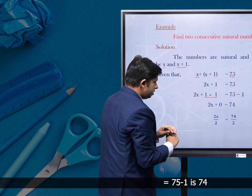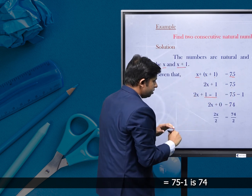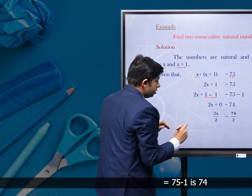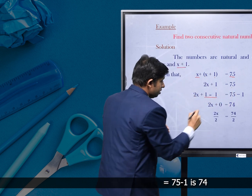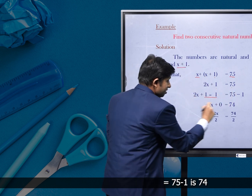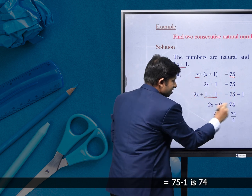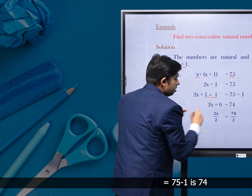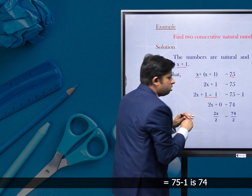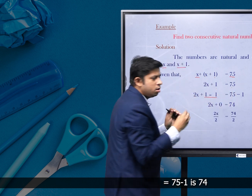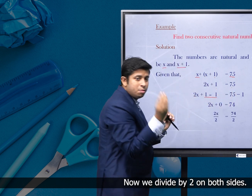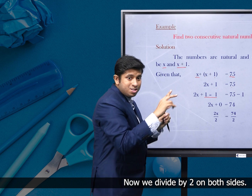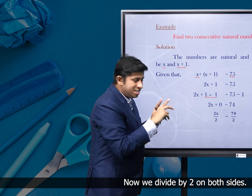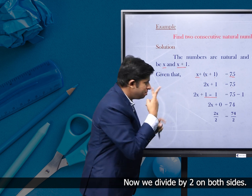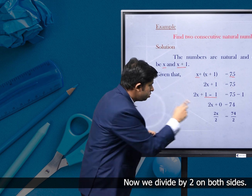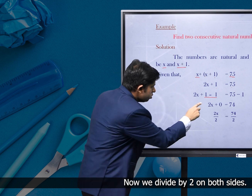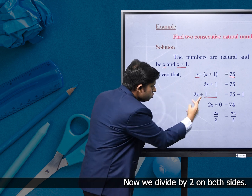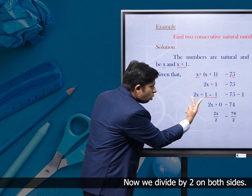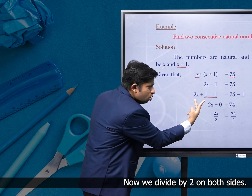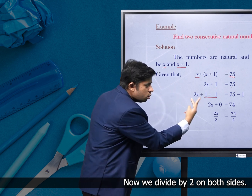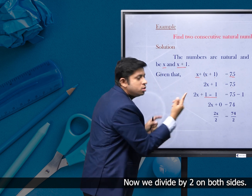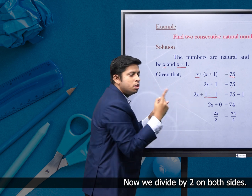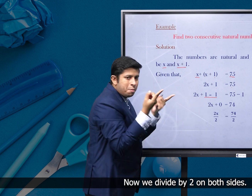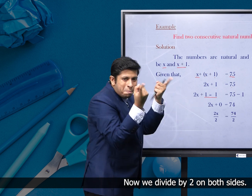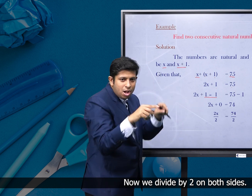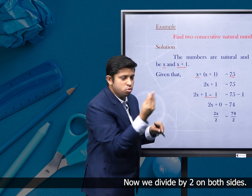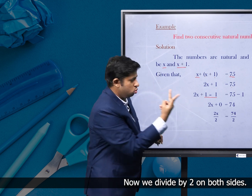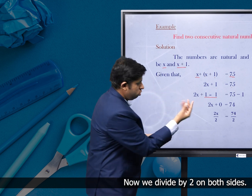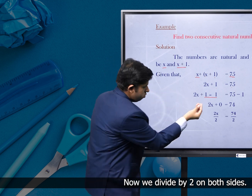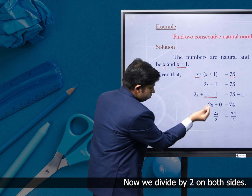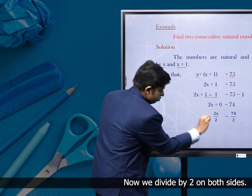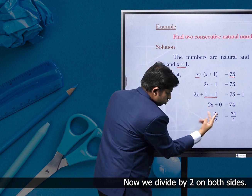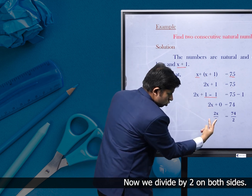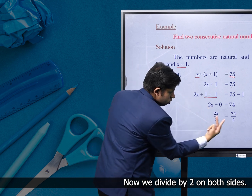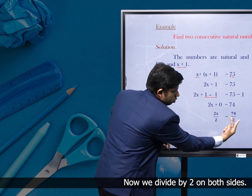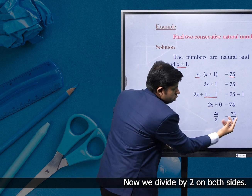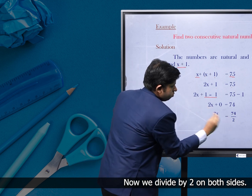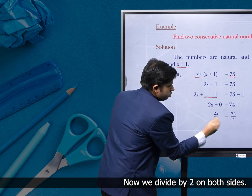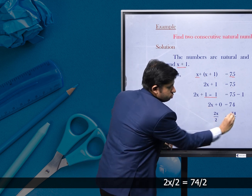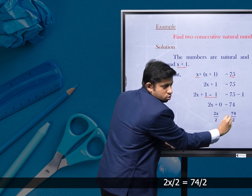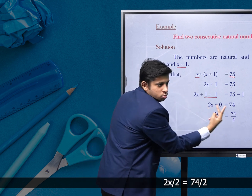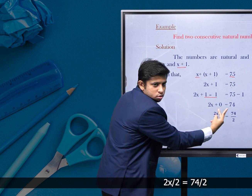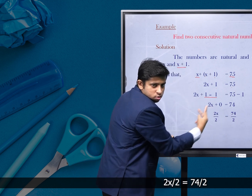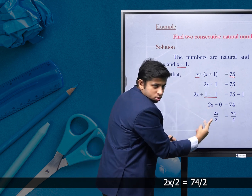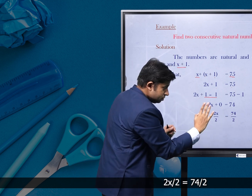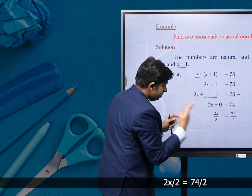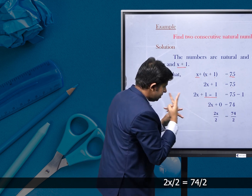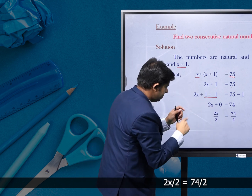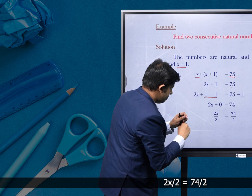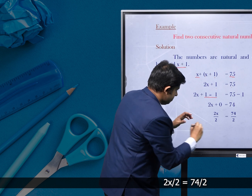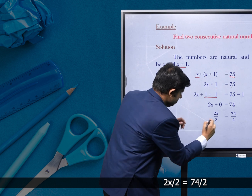74. Now we divide by 2 on both the sides. 2x by 2 is equals to 74 by